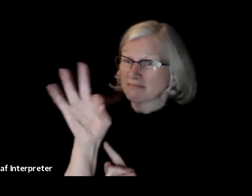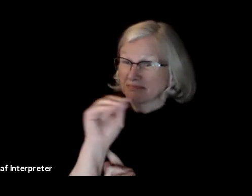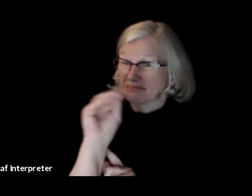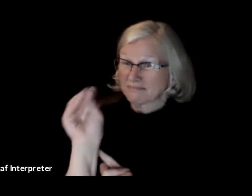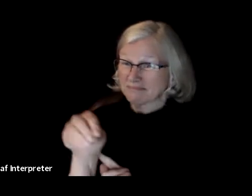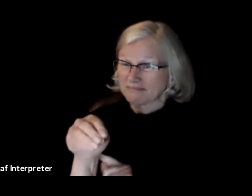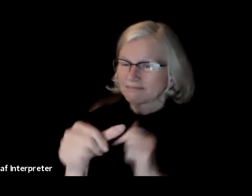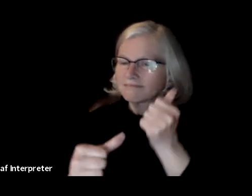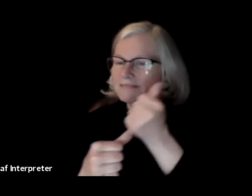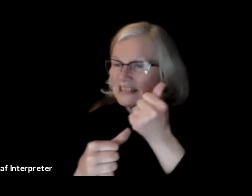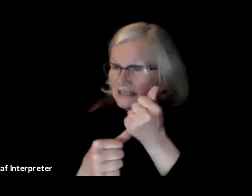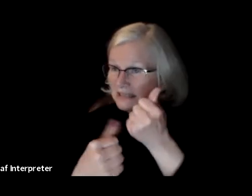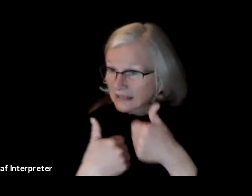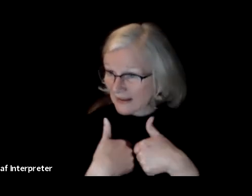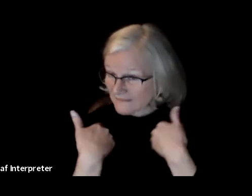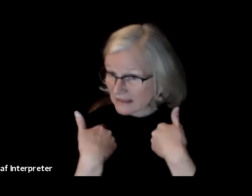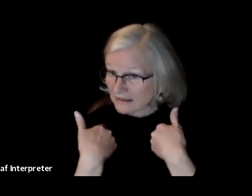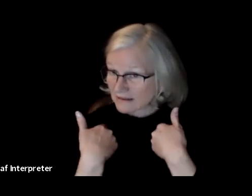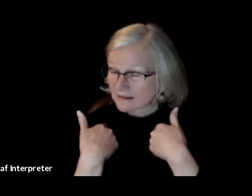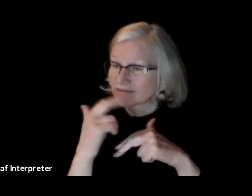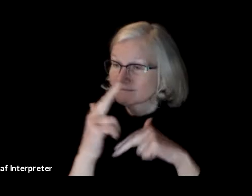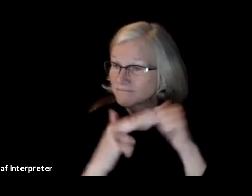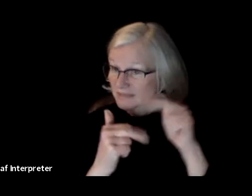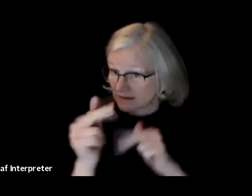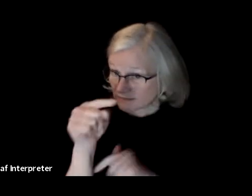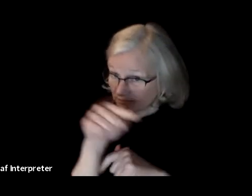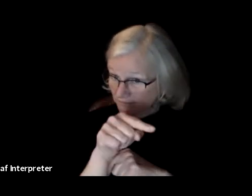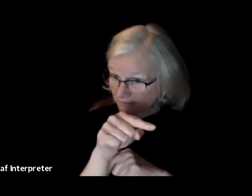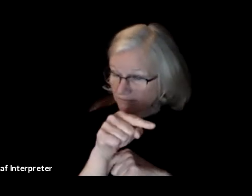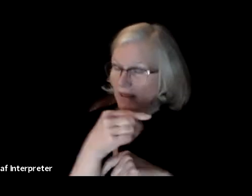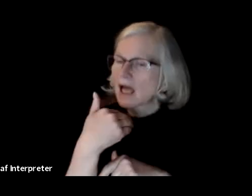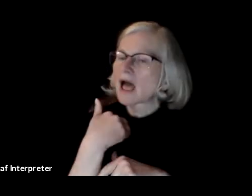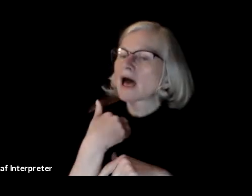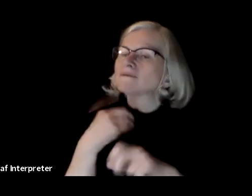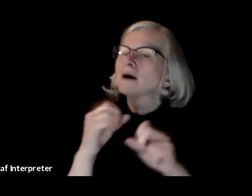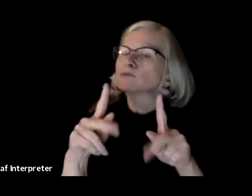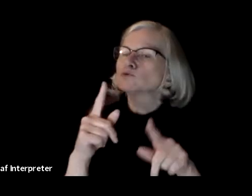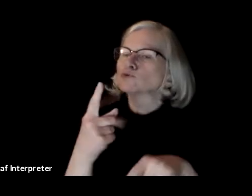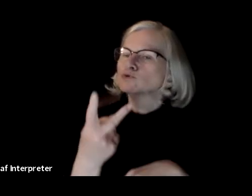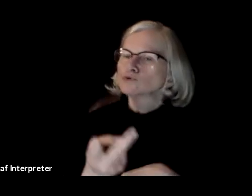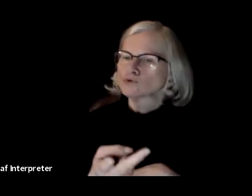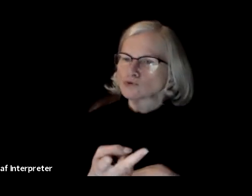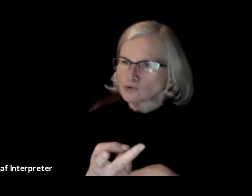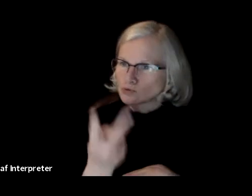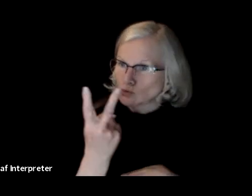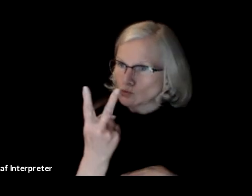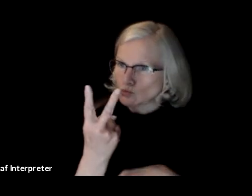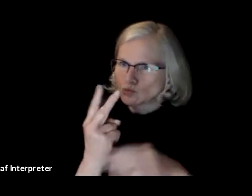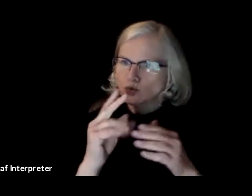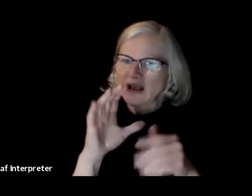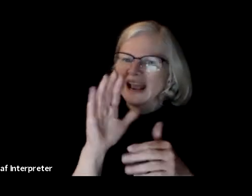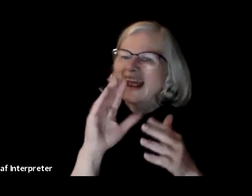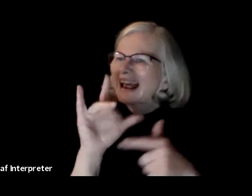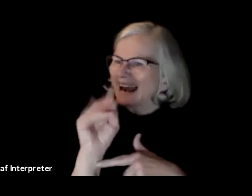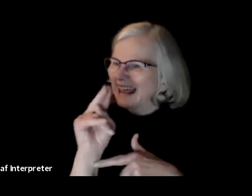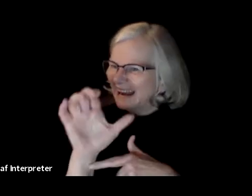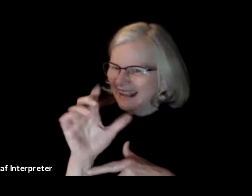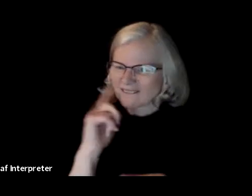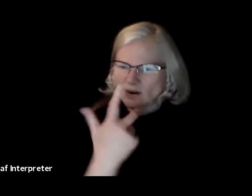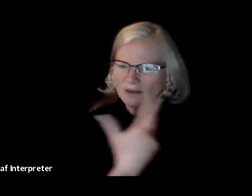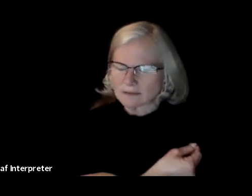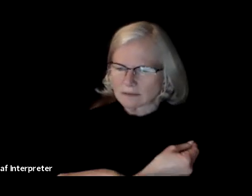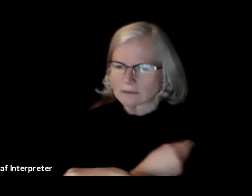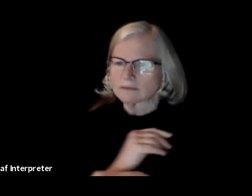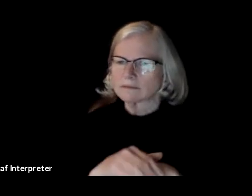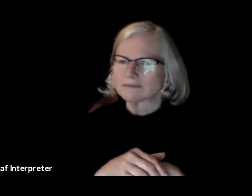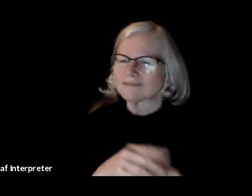the opportunity to have 2 vaccination clinics for their residents and staff, and 54% of